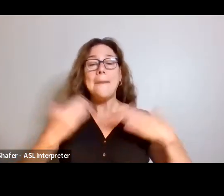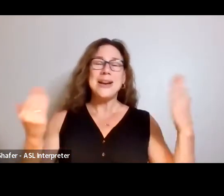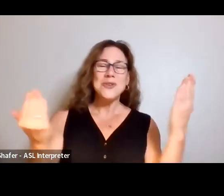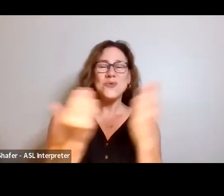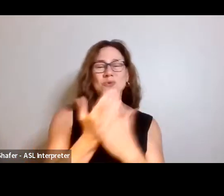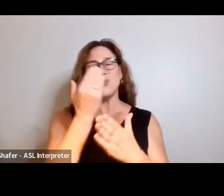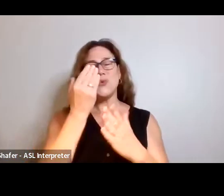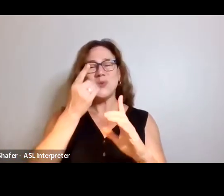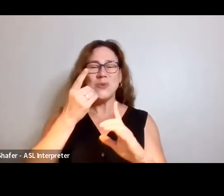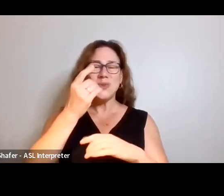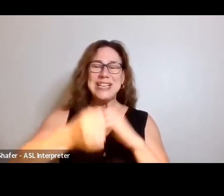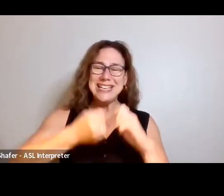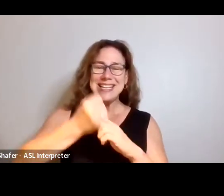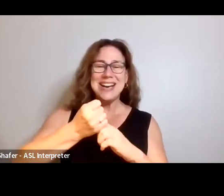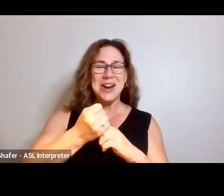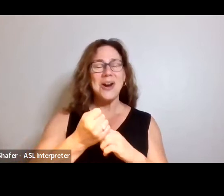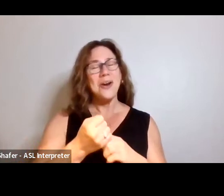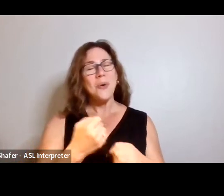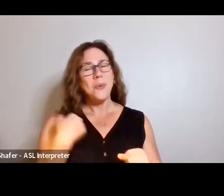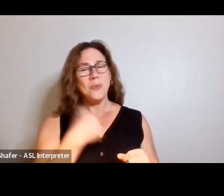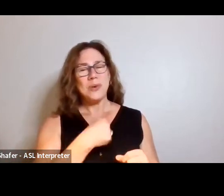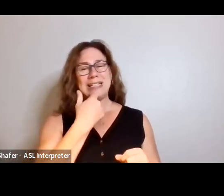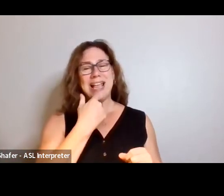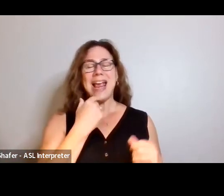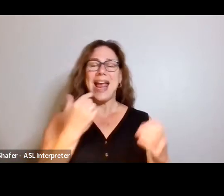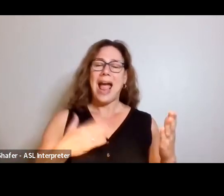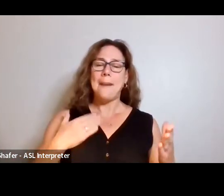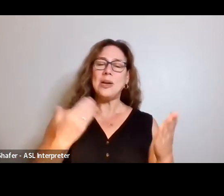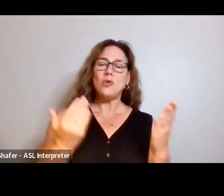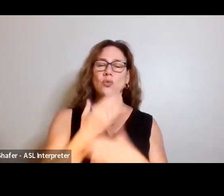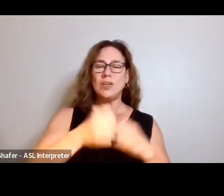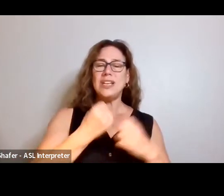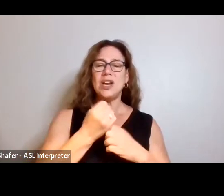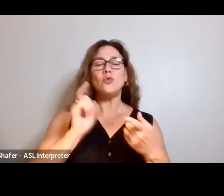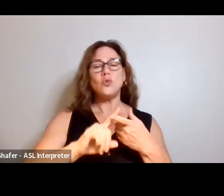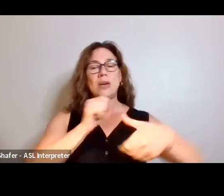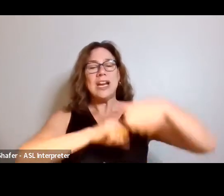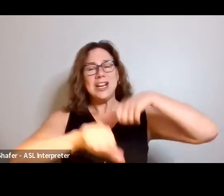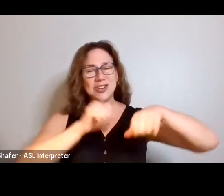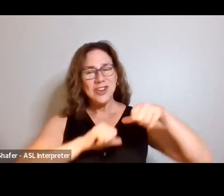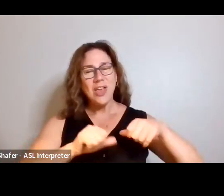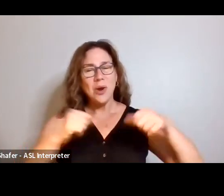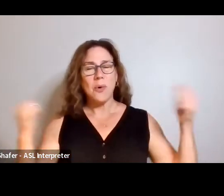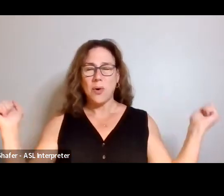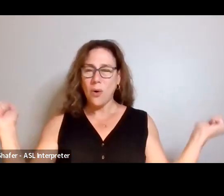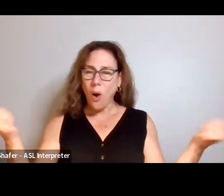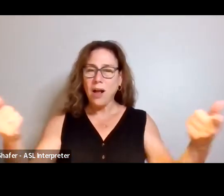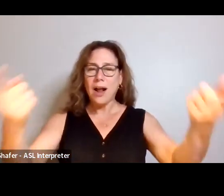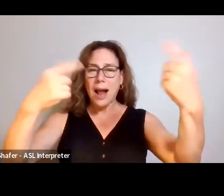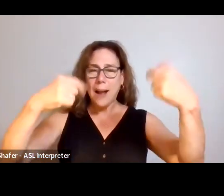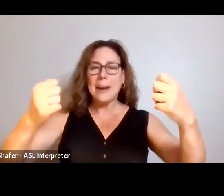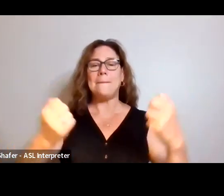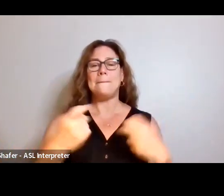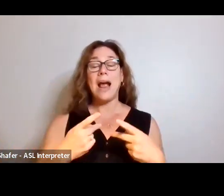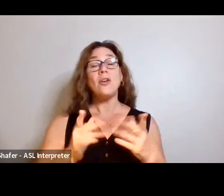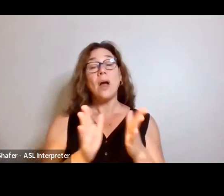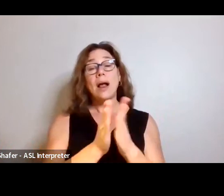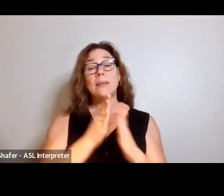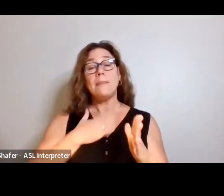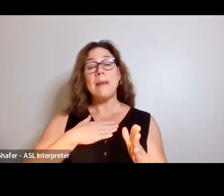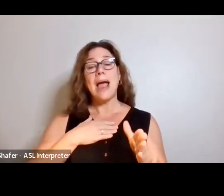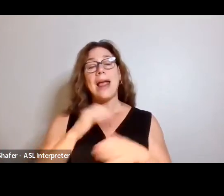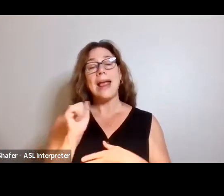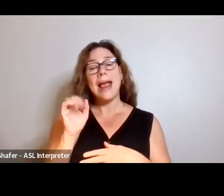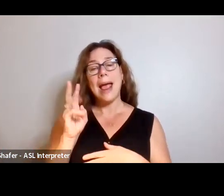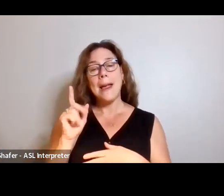Childress's point, we say Happy New Year to each other as we're all coming back. I asked my admin team today,